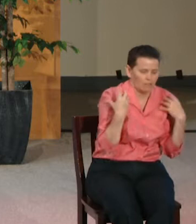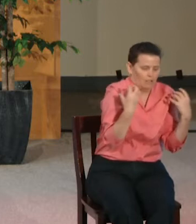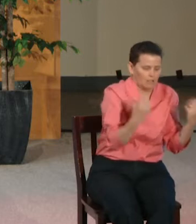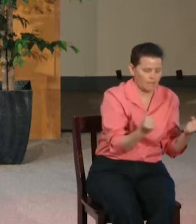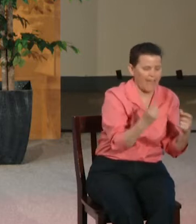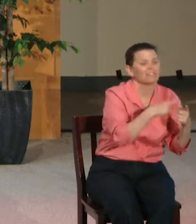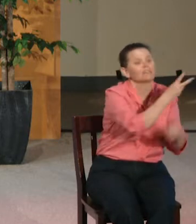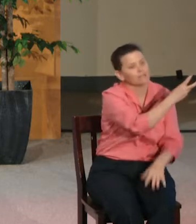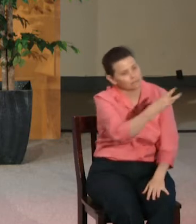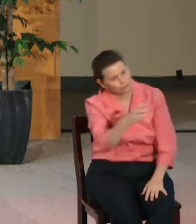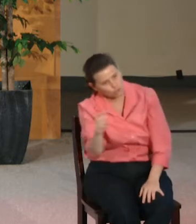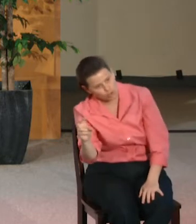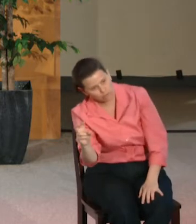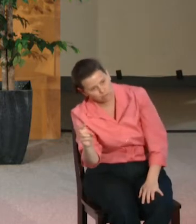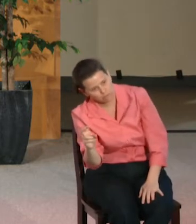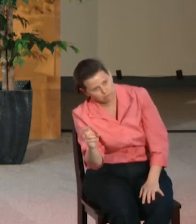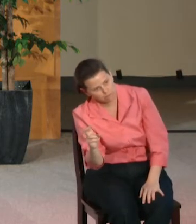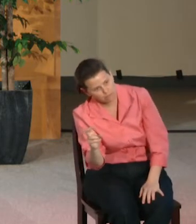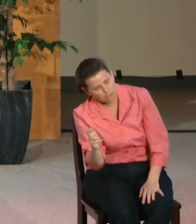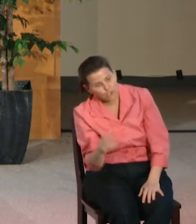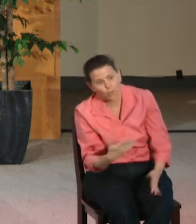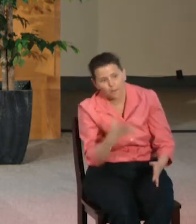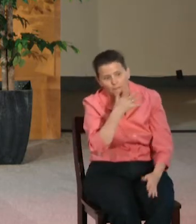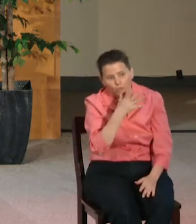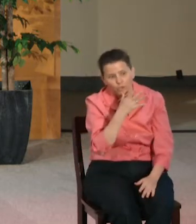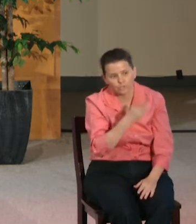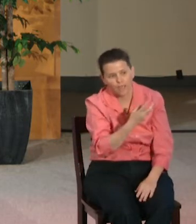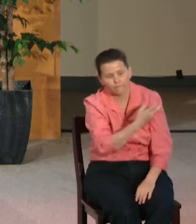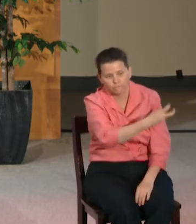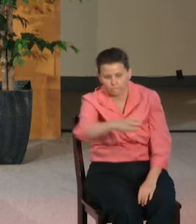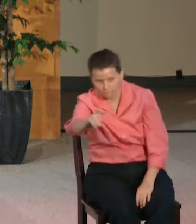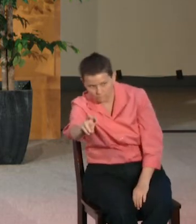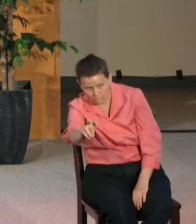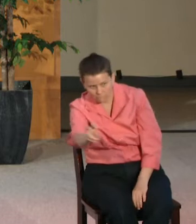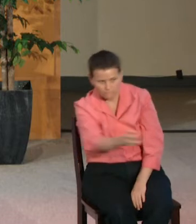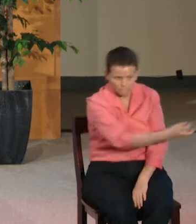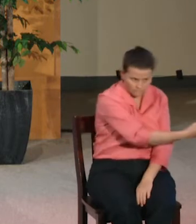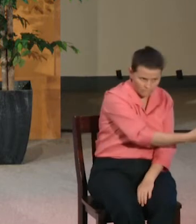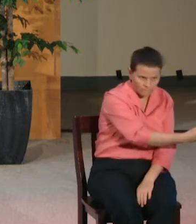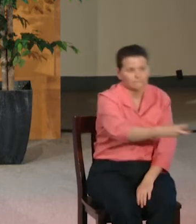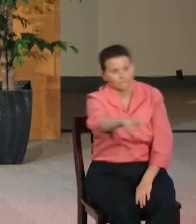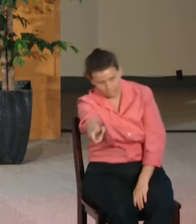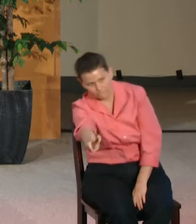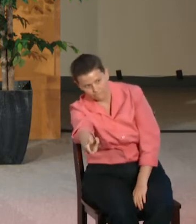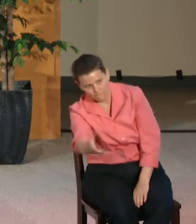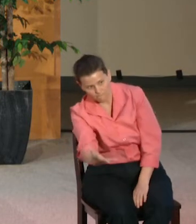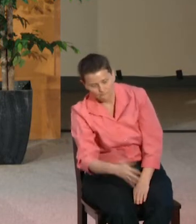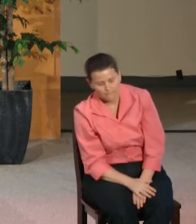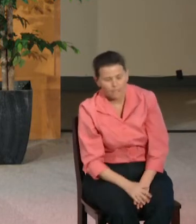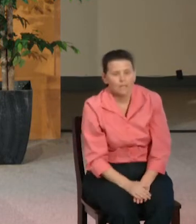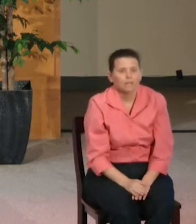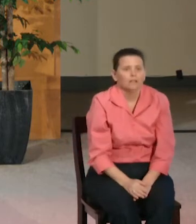make that journey. So now the mothers have made three journeys. They've gone 70 miles inland. They laid the egg, stayed with it for a